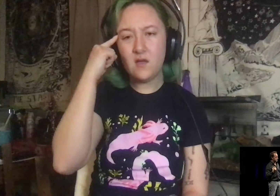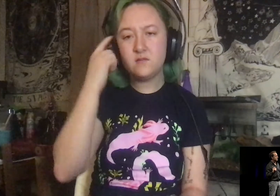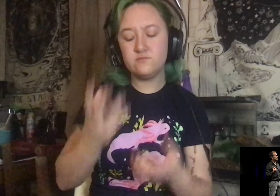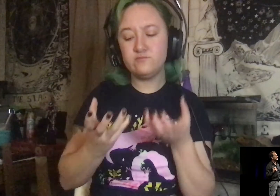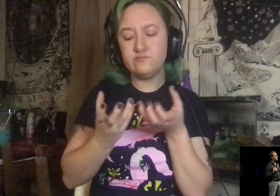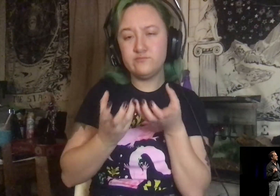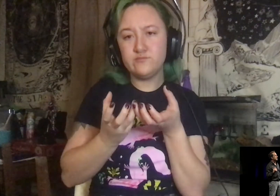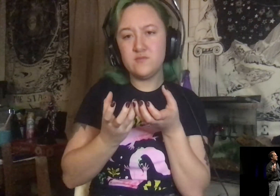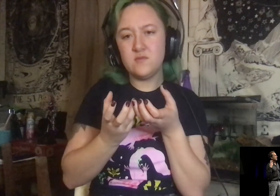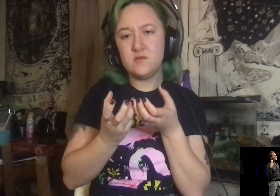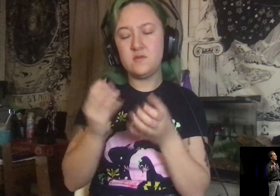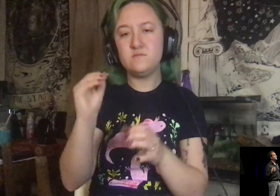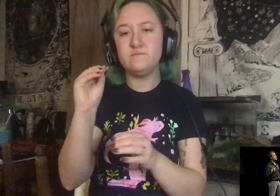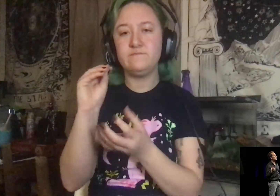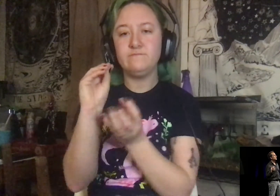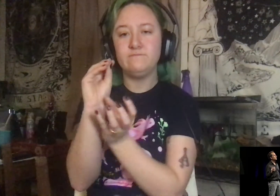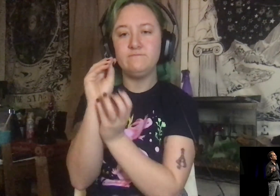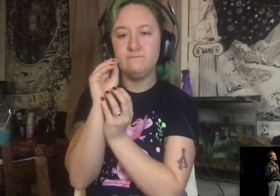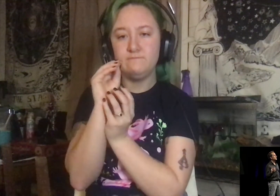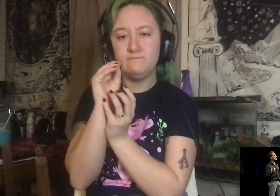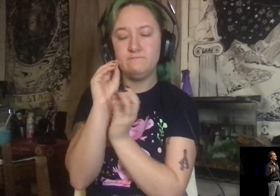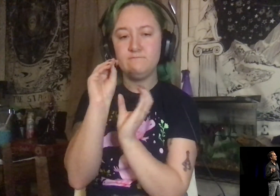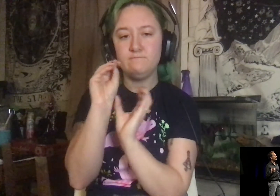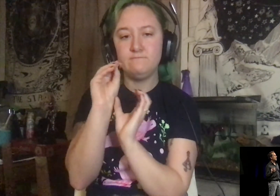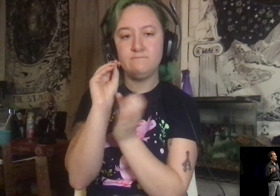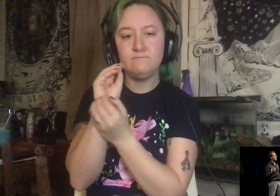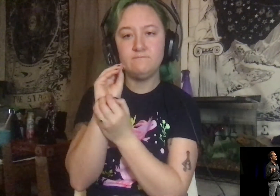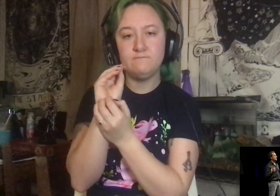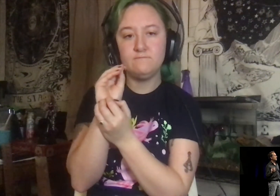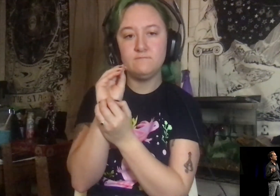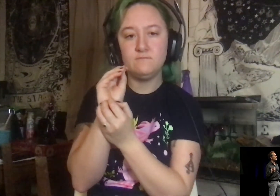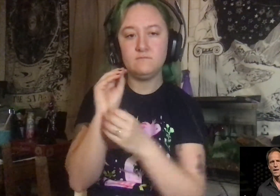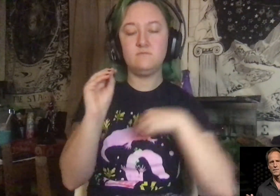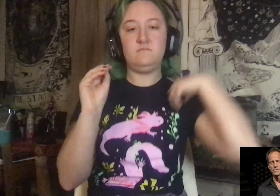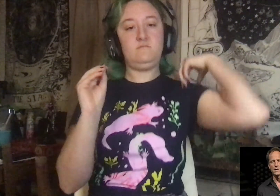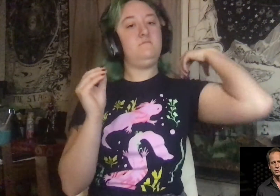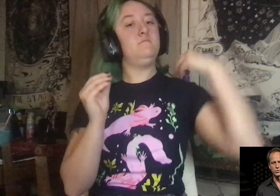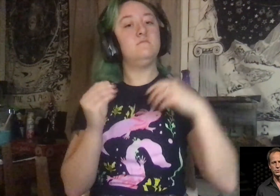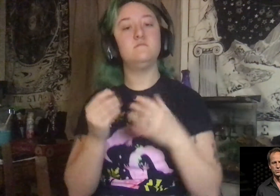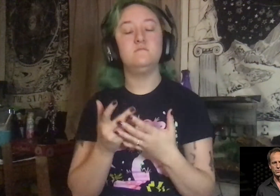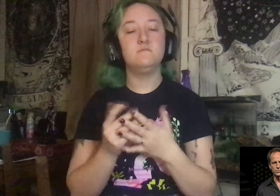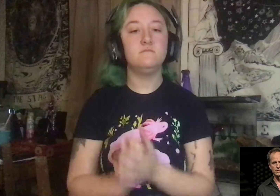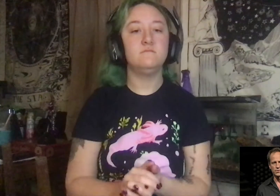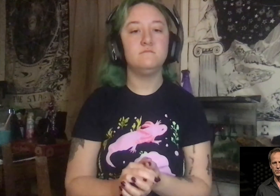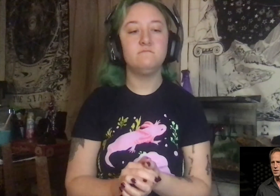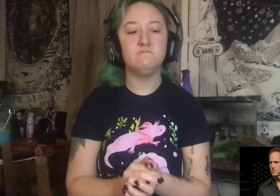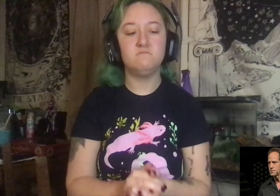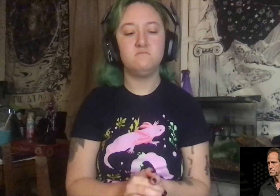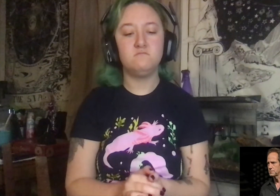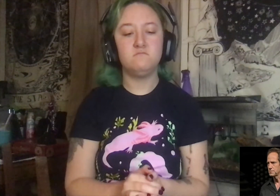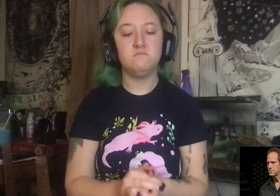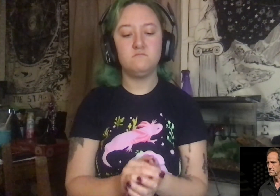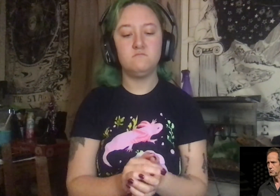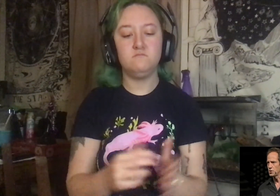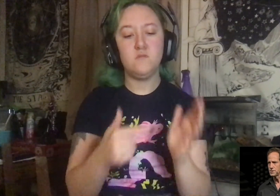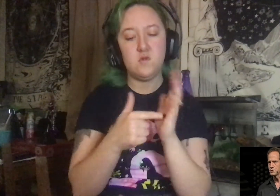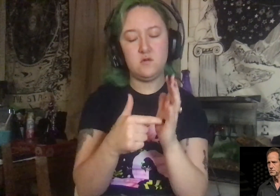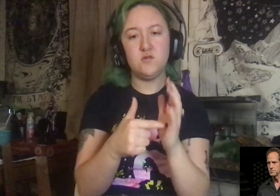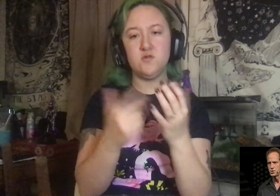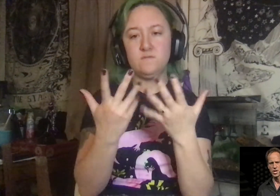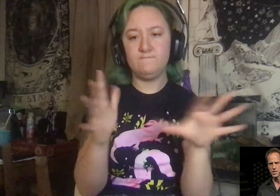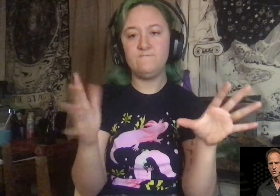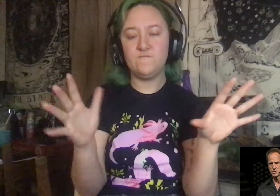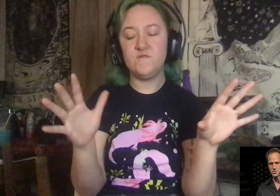testicles are on my chin, thoughts are bouncing around, and after that shoot, Dirty Jobs really